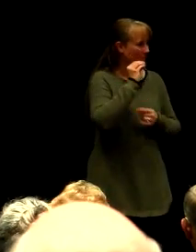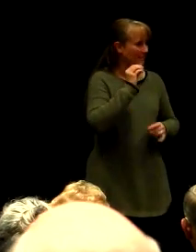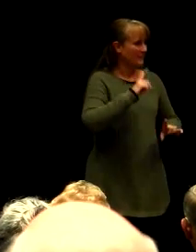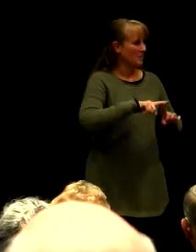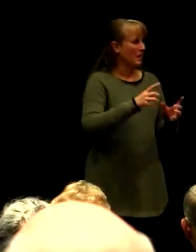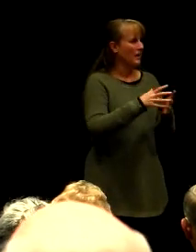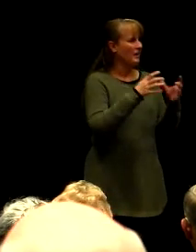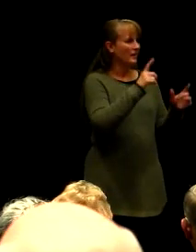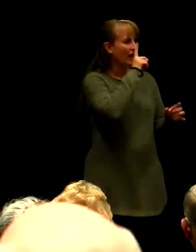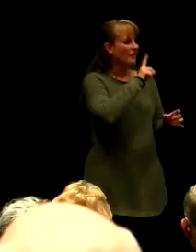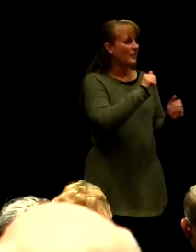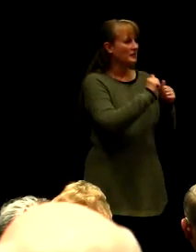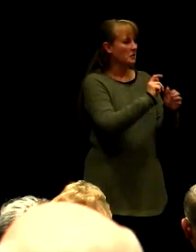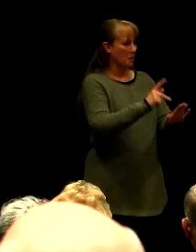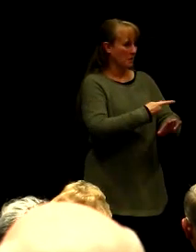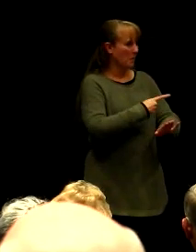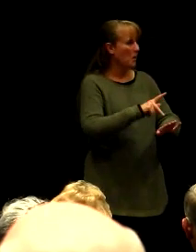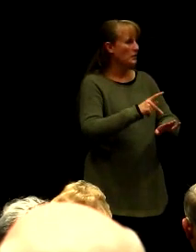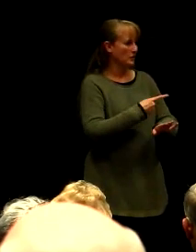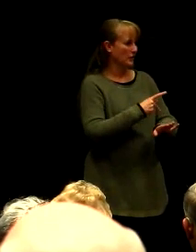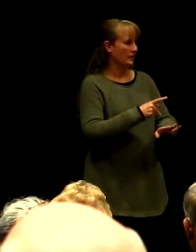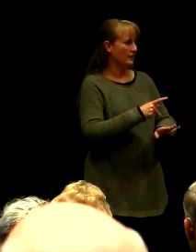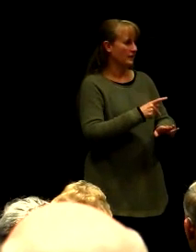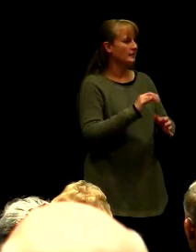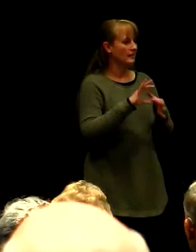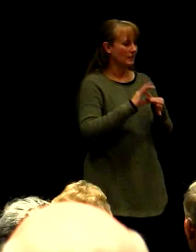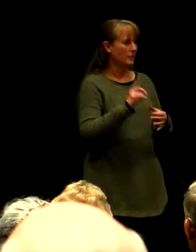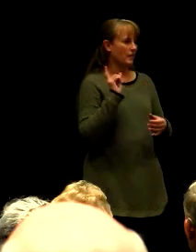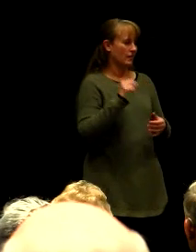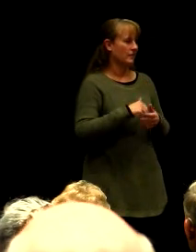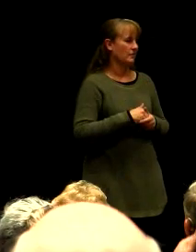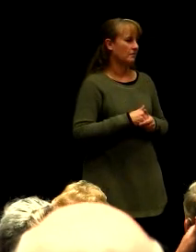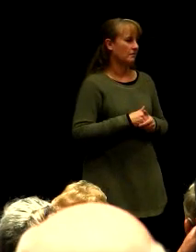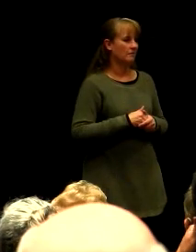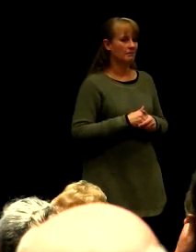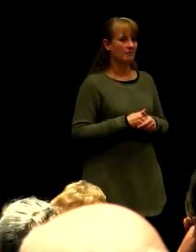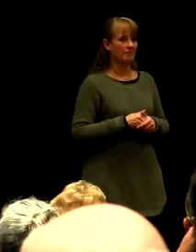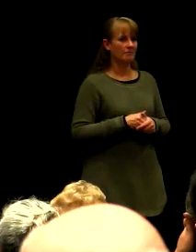of fiction and poetry that is in this vein.